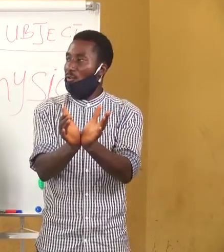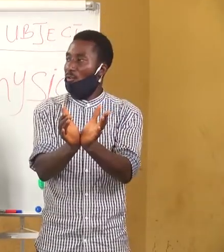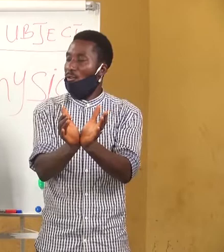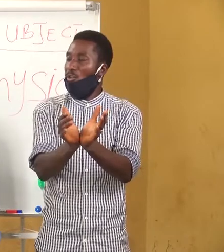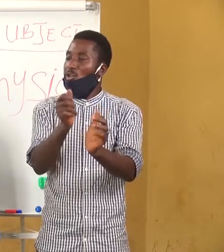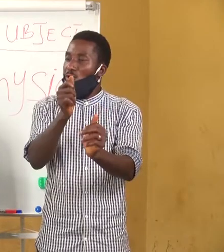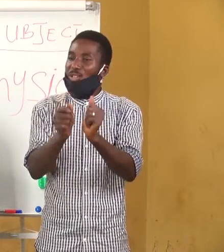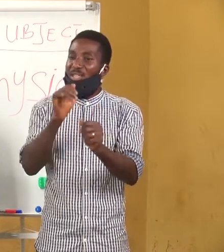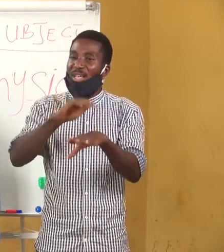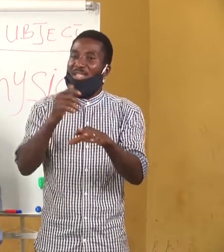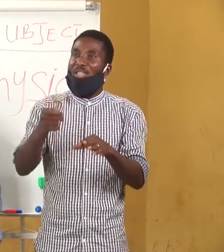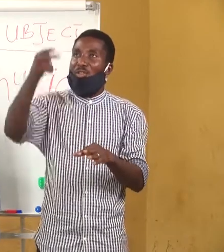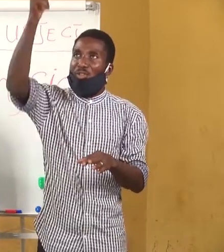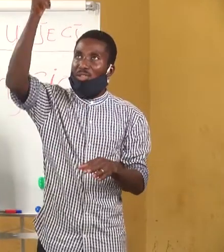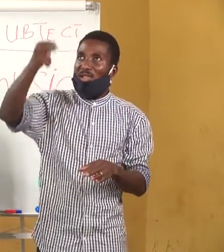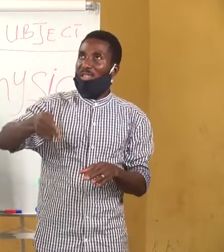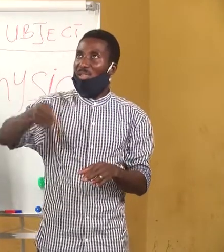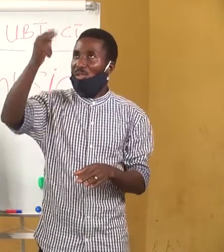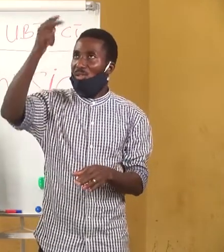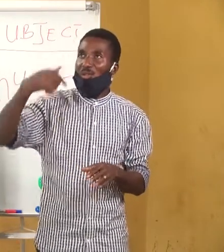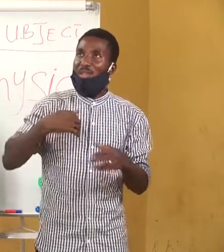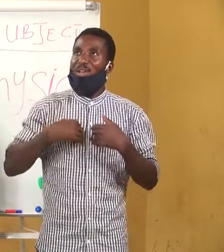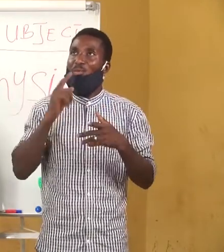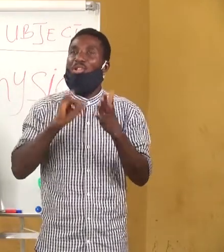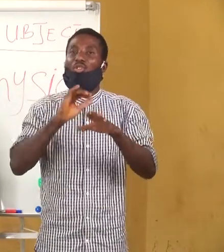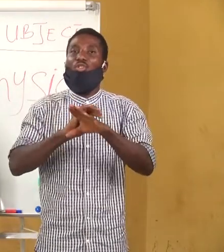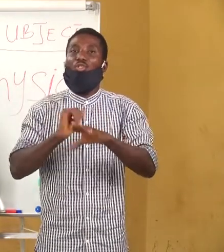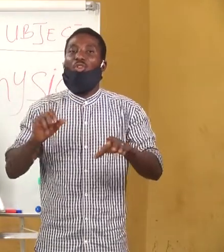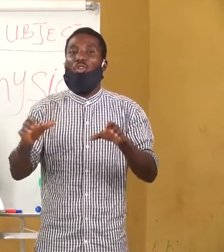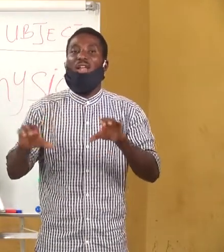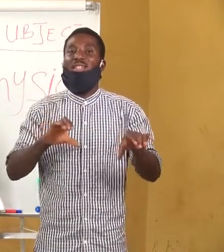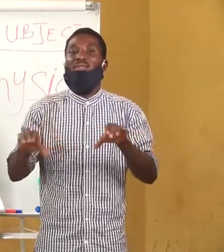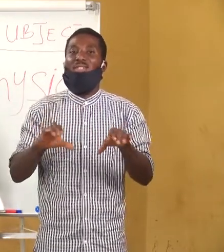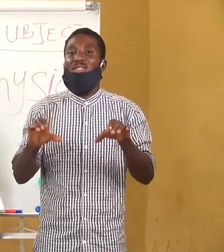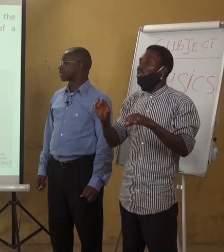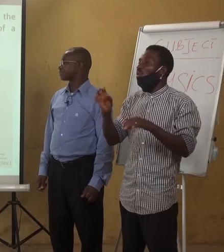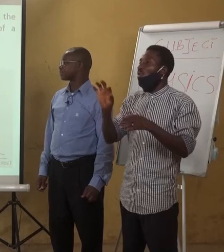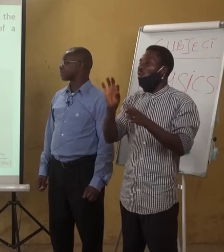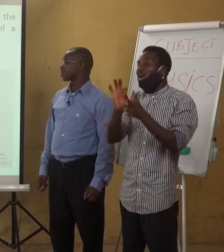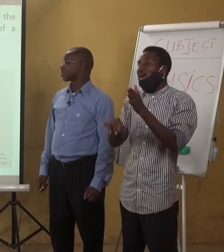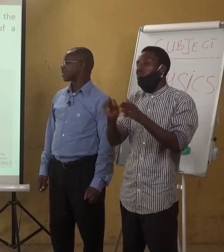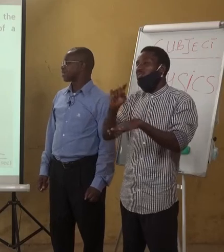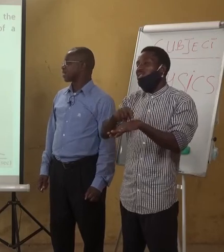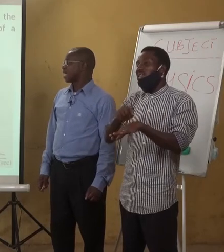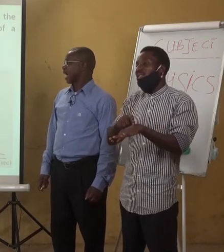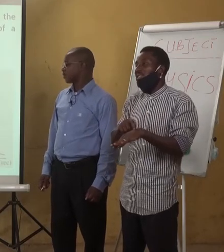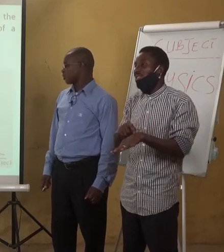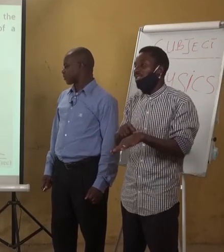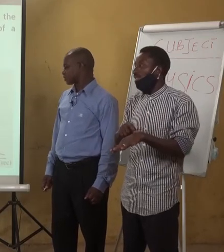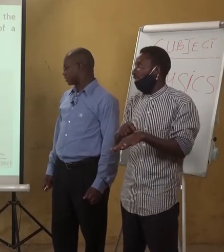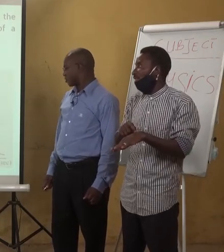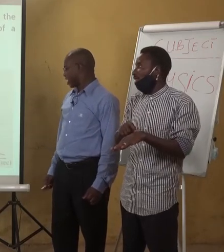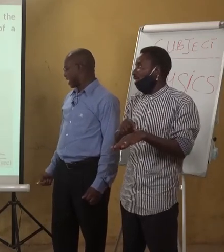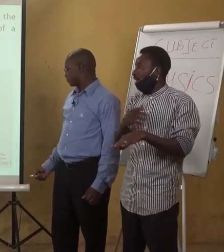horizontal axis, we have what we call activity or count rate. And on